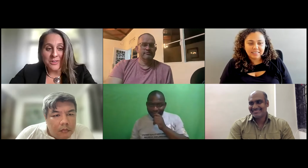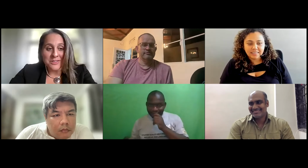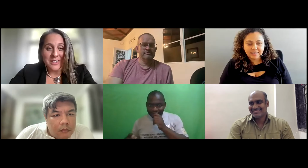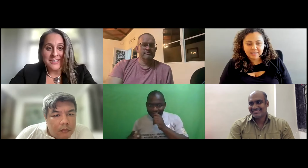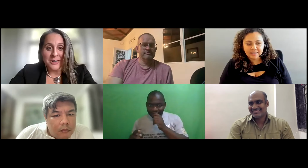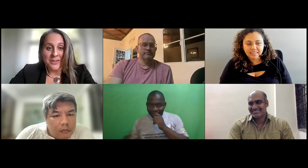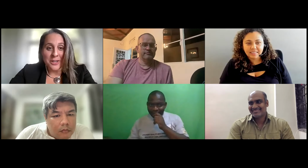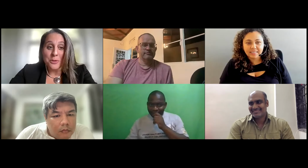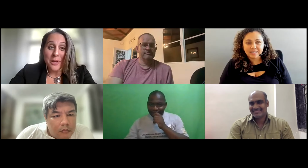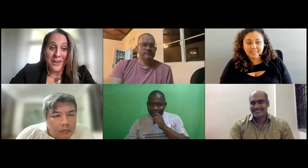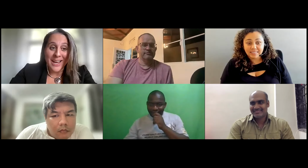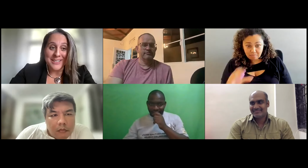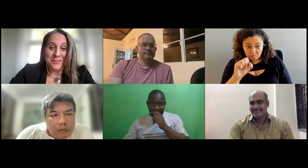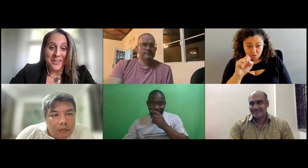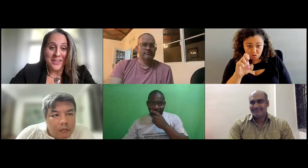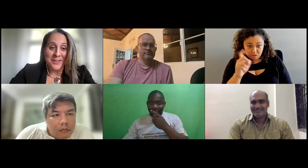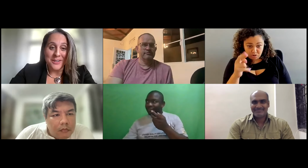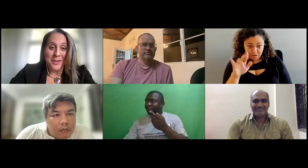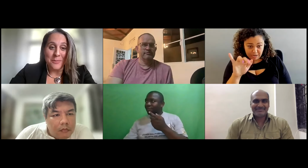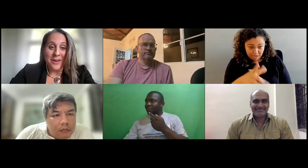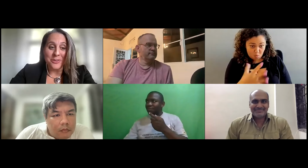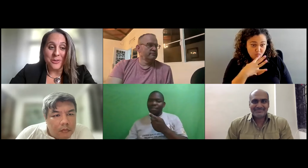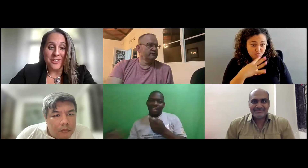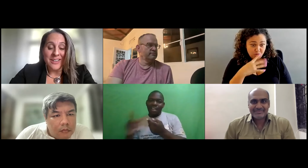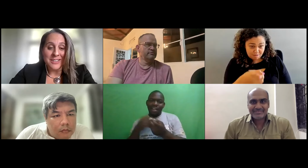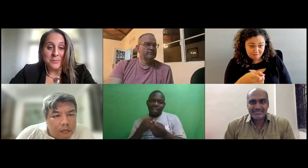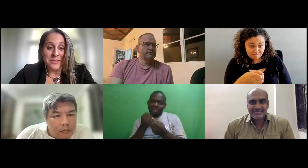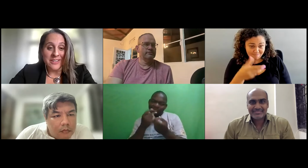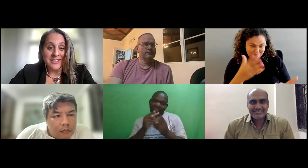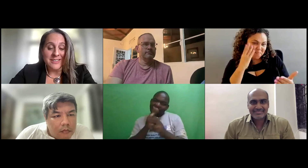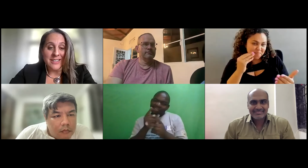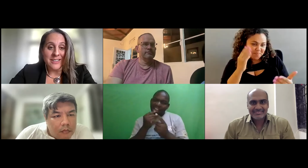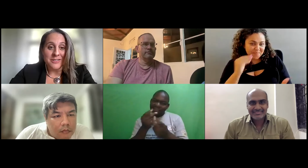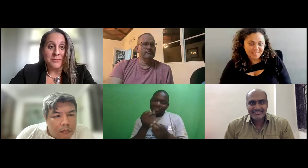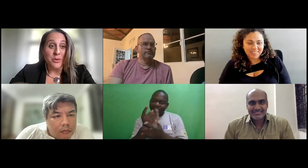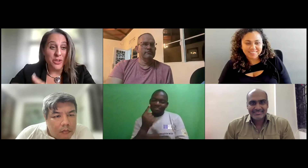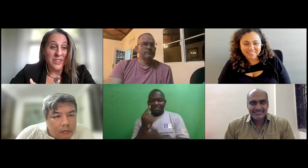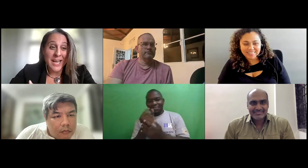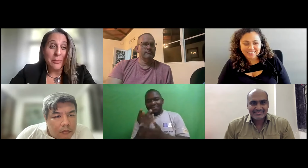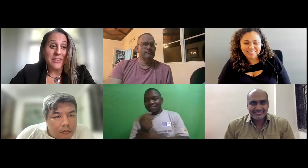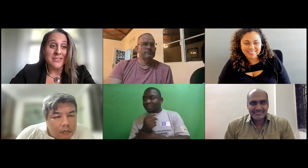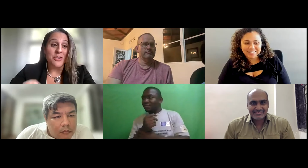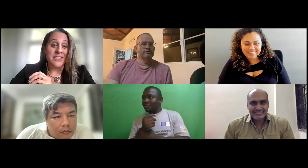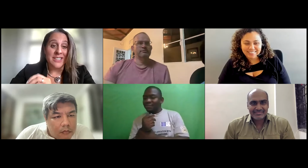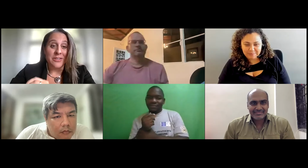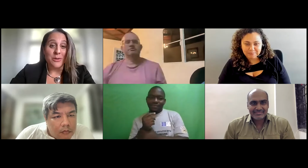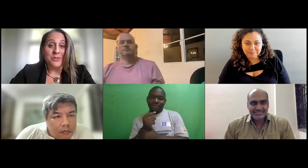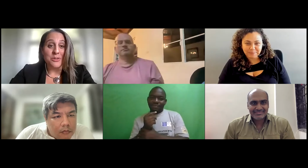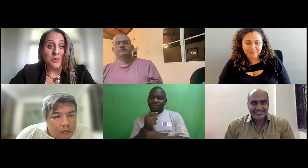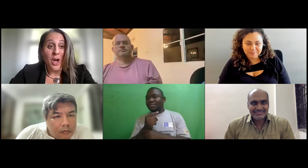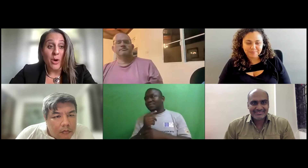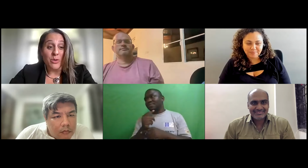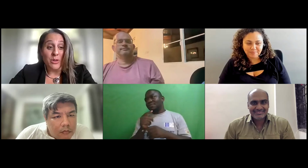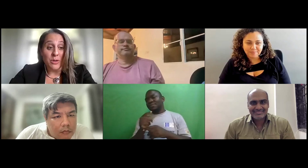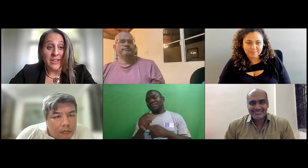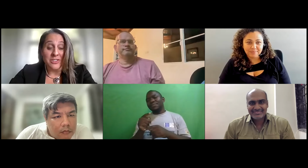Would also say, Sekerani, you may want to add something here about your experience in procuring tablets and trying to get those